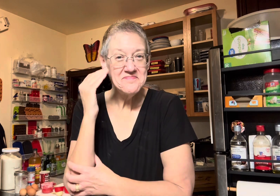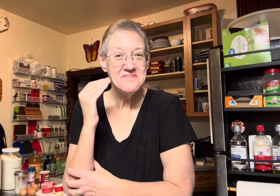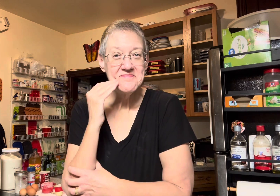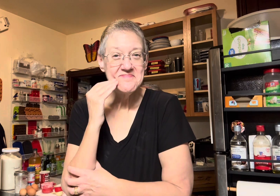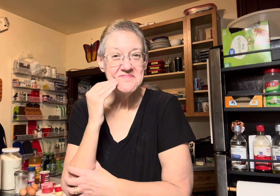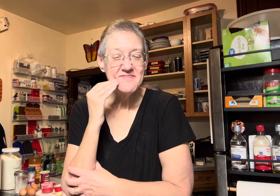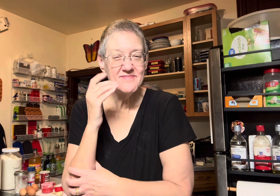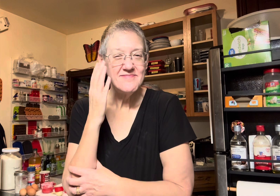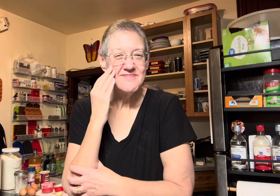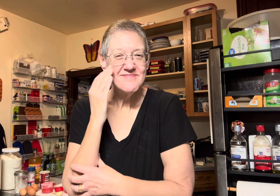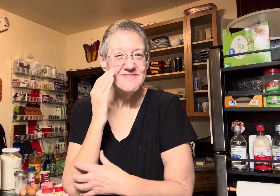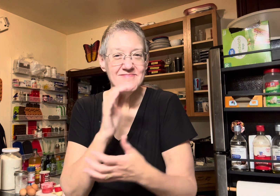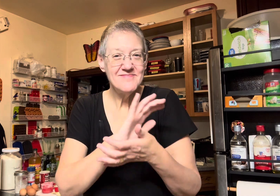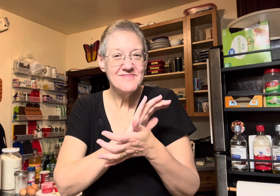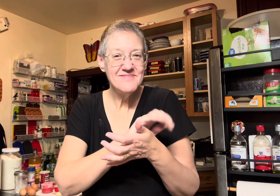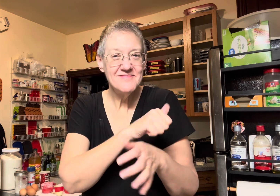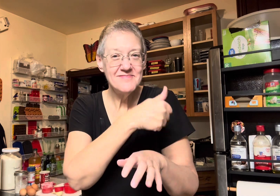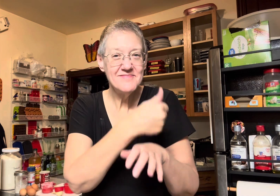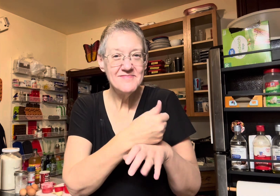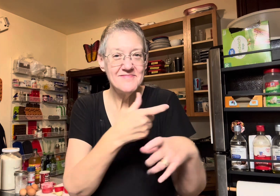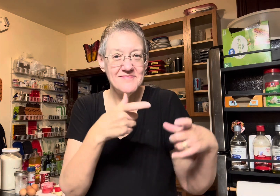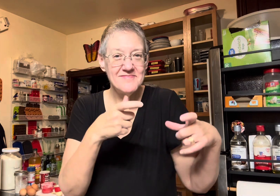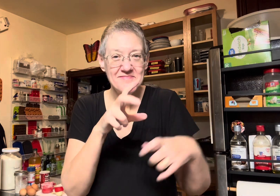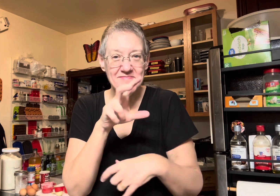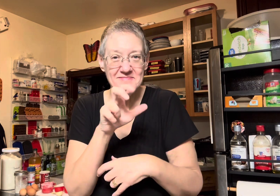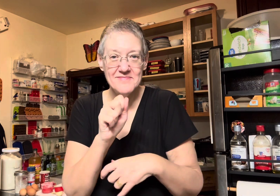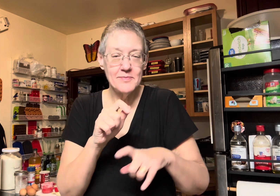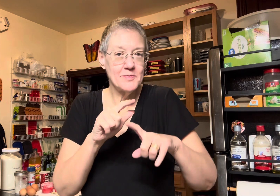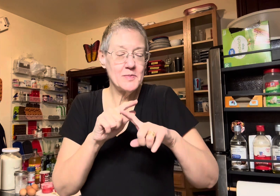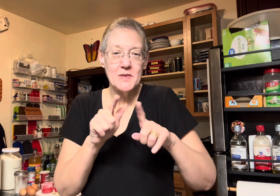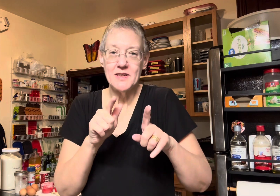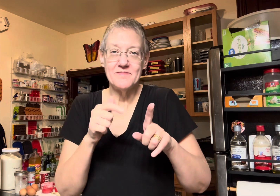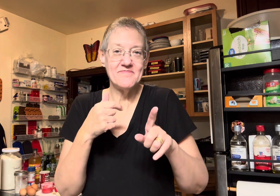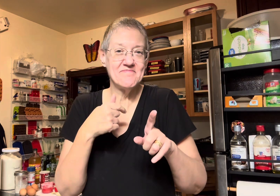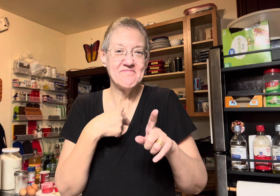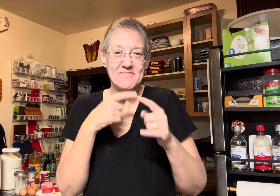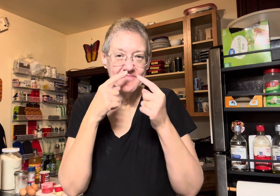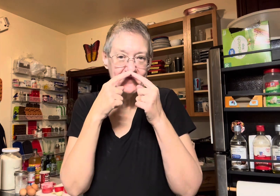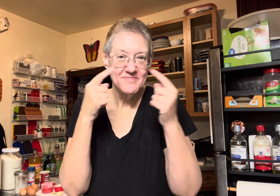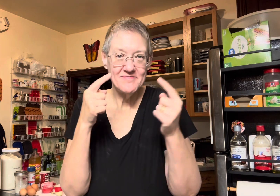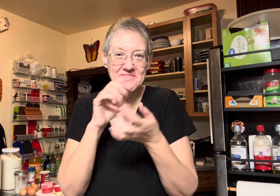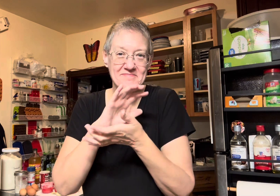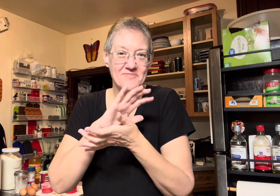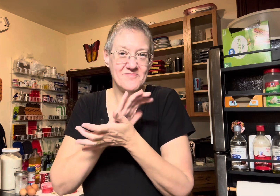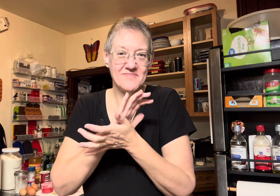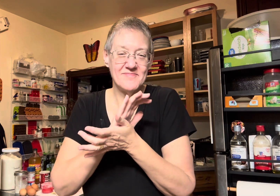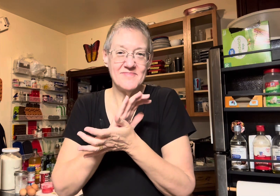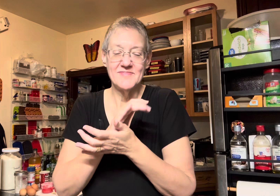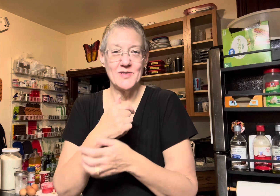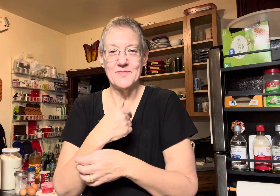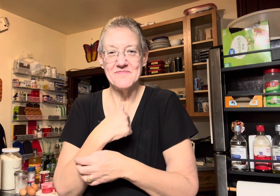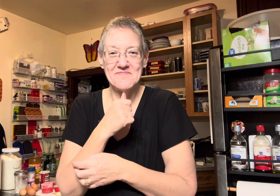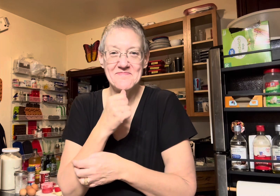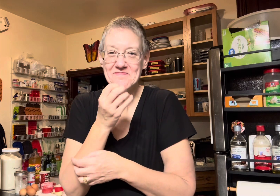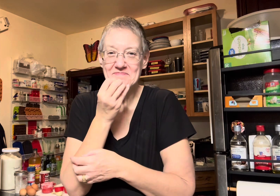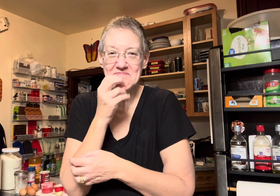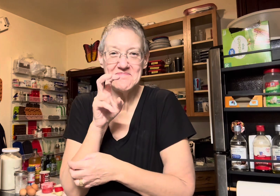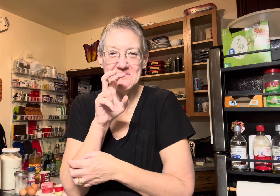dough pizza. You know, the pizza crust that's based on cheese, but I'm allergic to cheese, so I don't